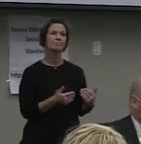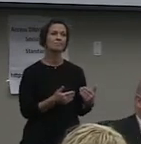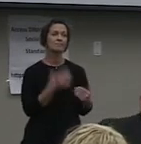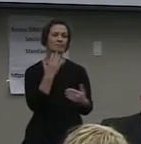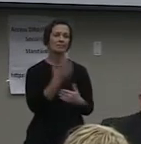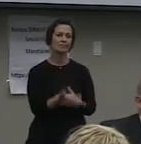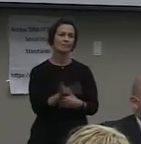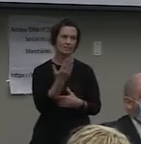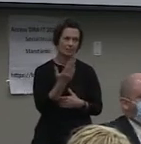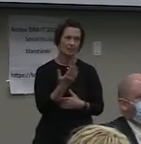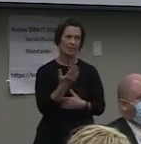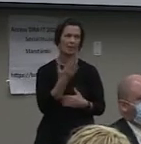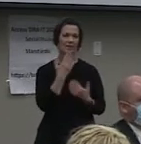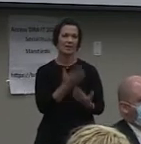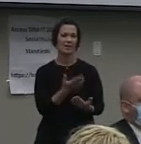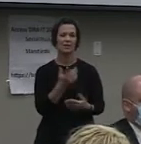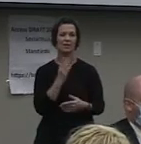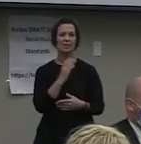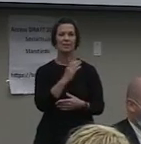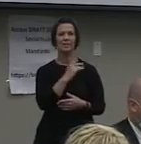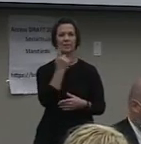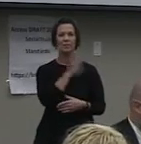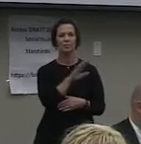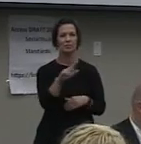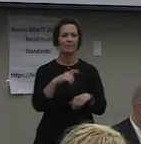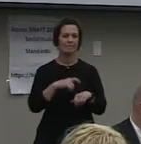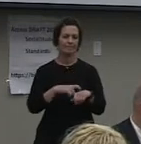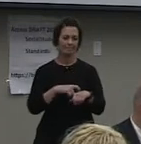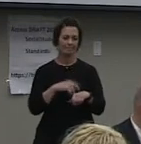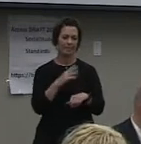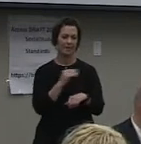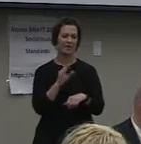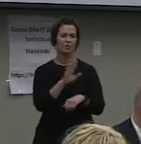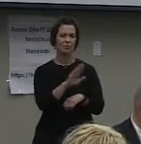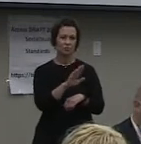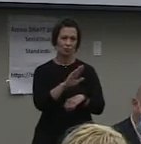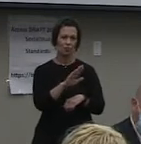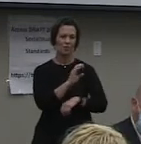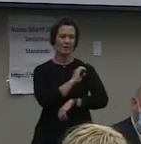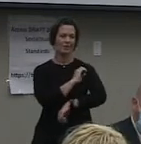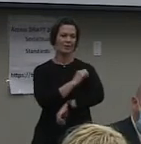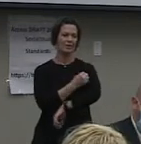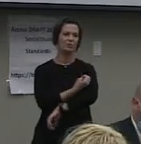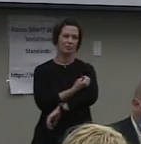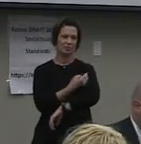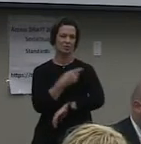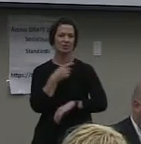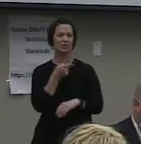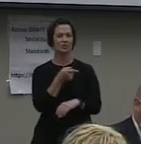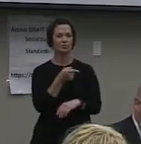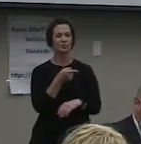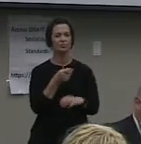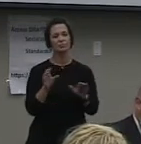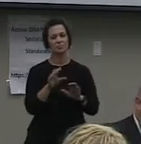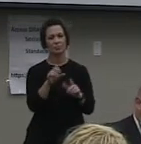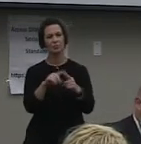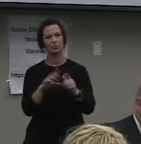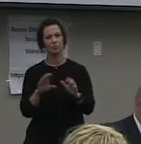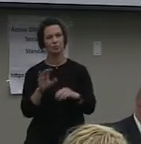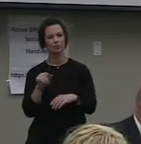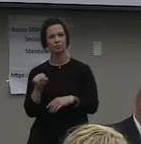Good morning, and thank you to the committee for your time and your energy that you have put in to serve on this